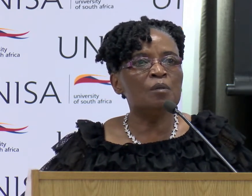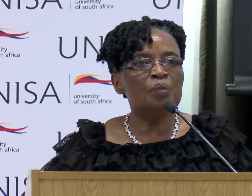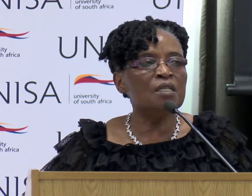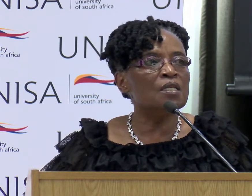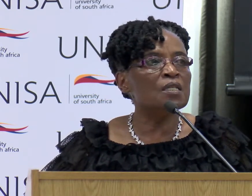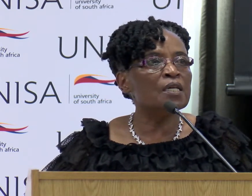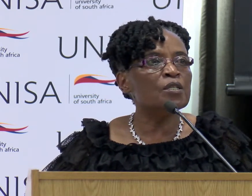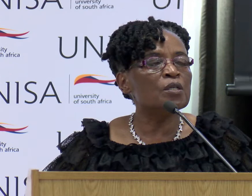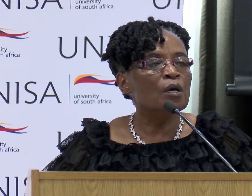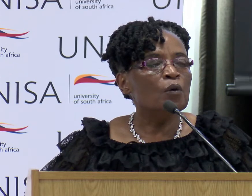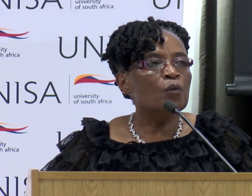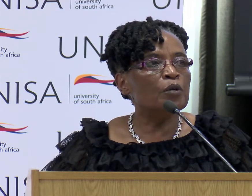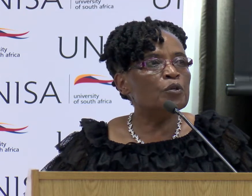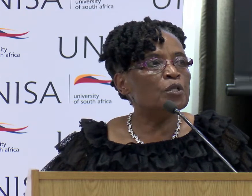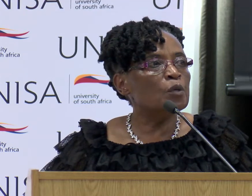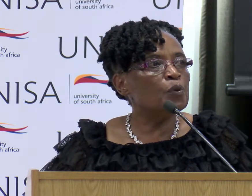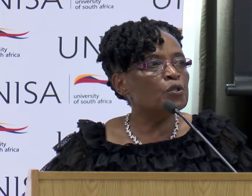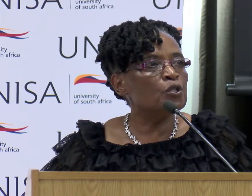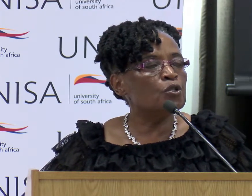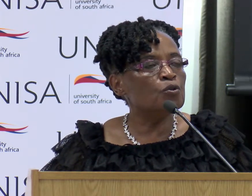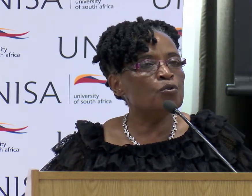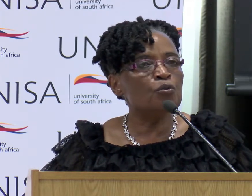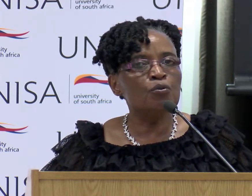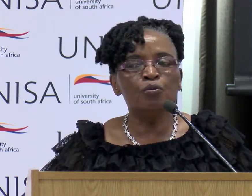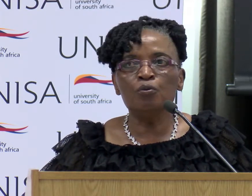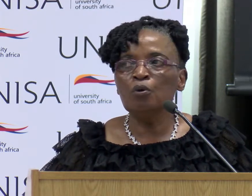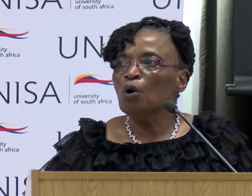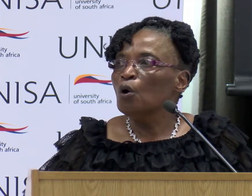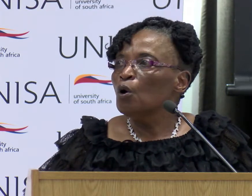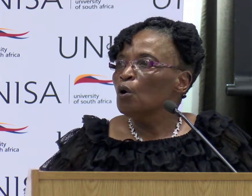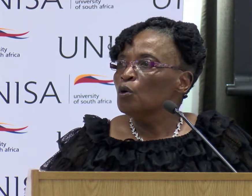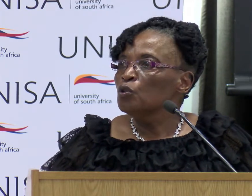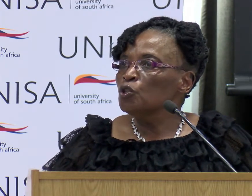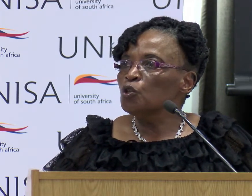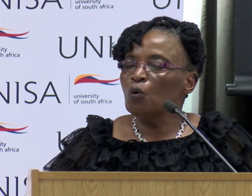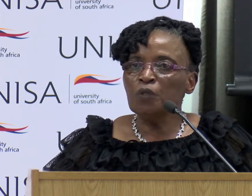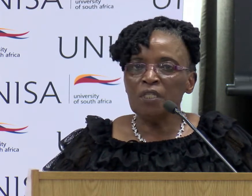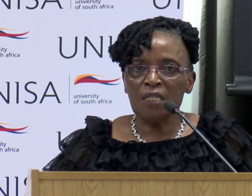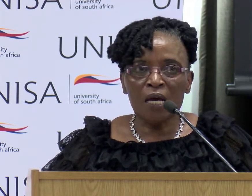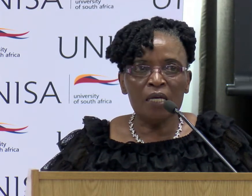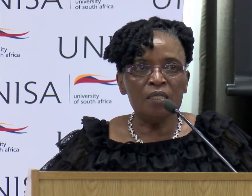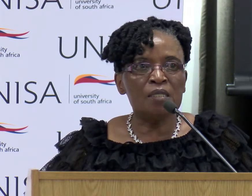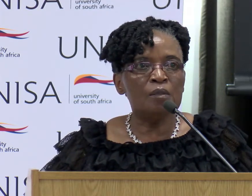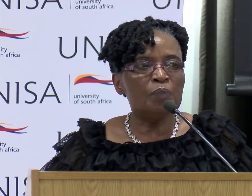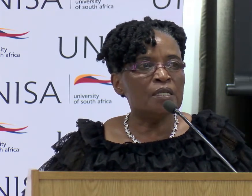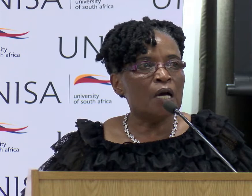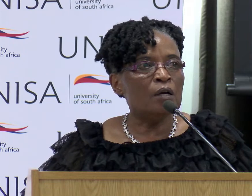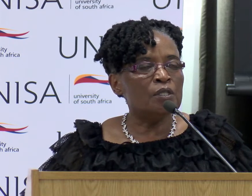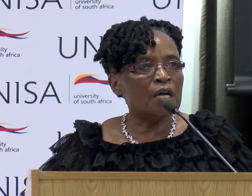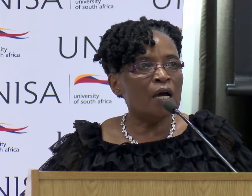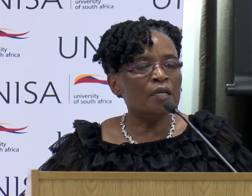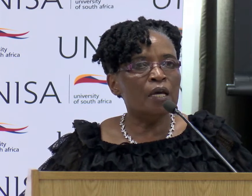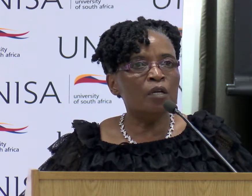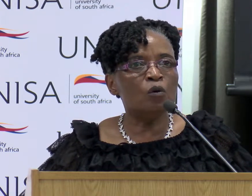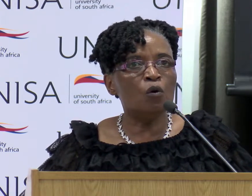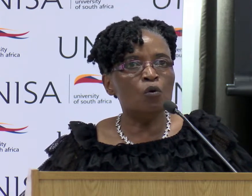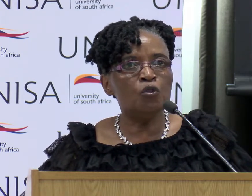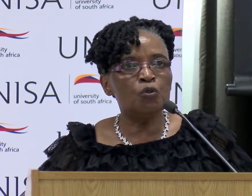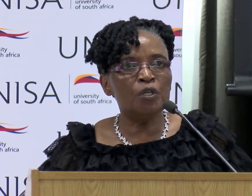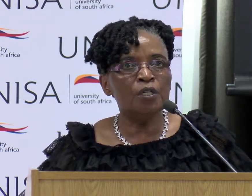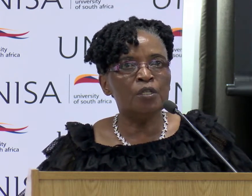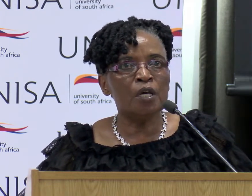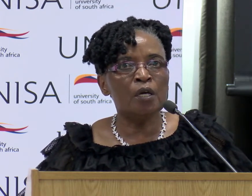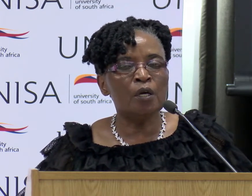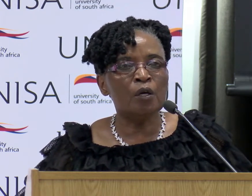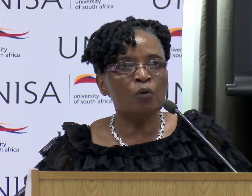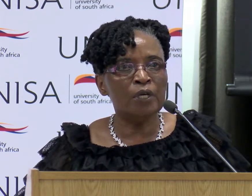presentation, it's a pity that we are not in a position to show the slides, but I'll try and go